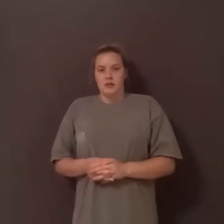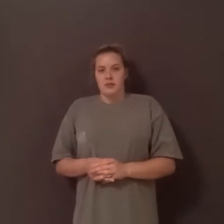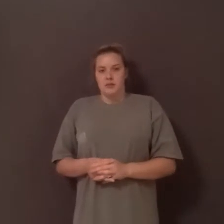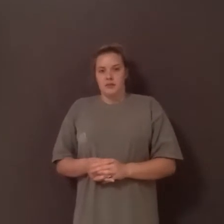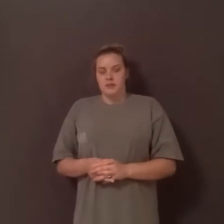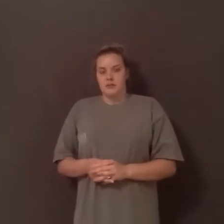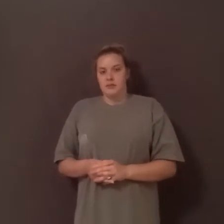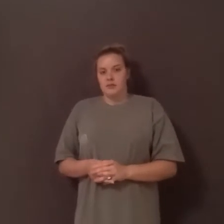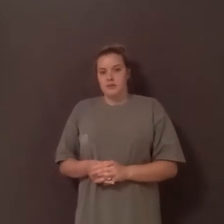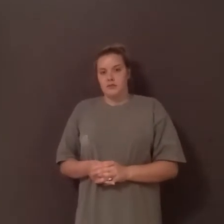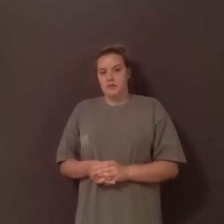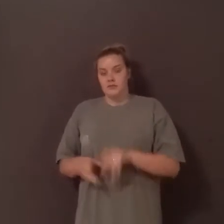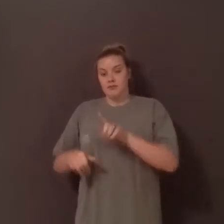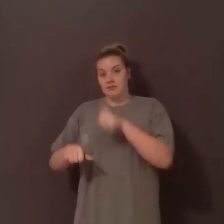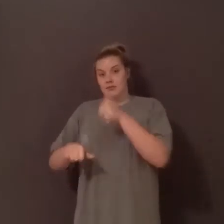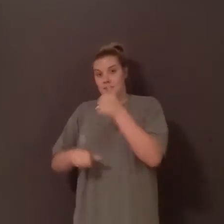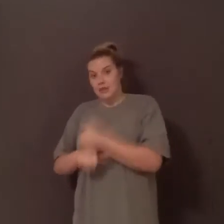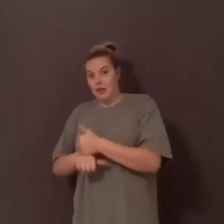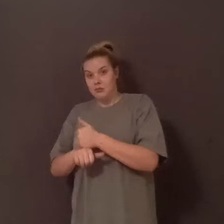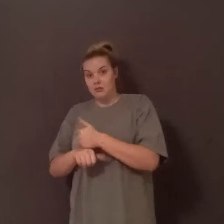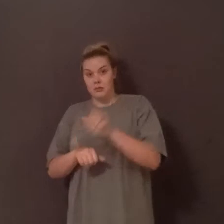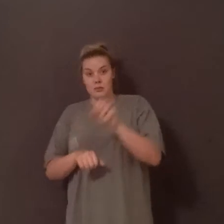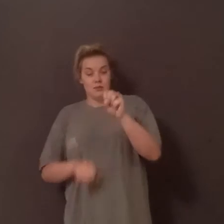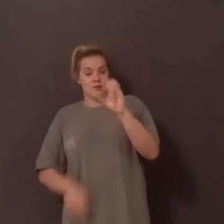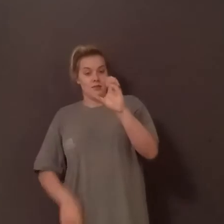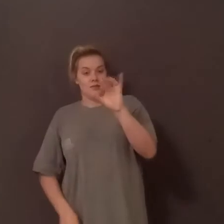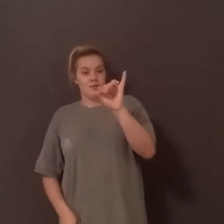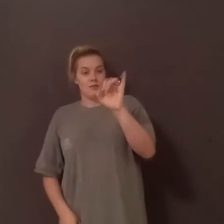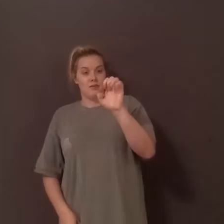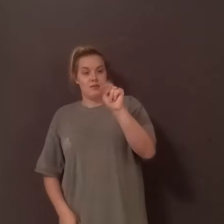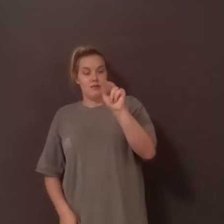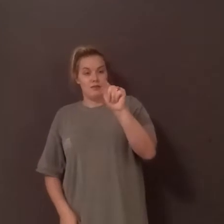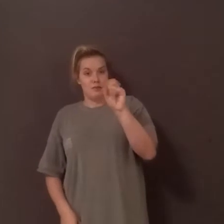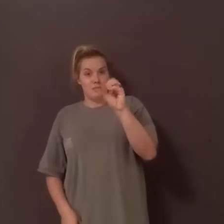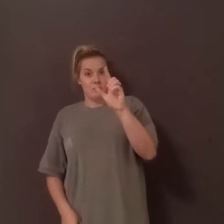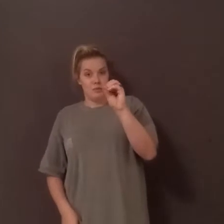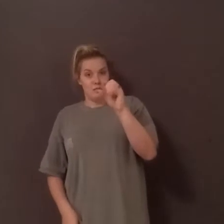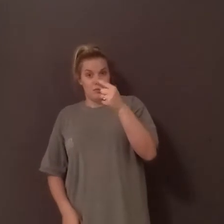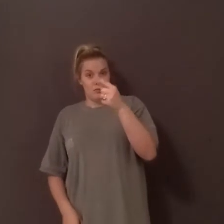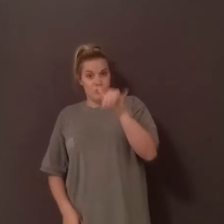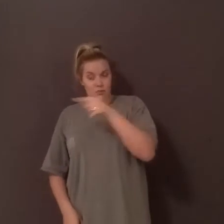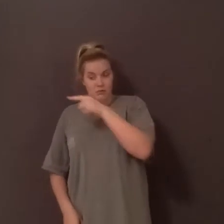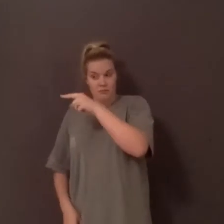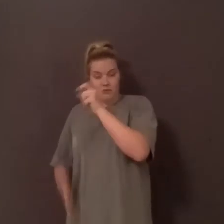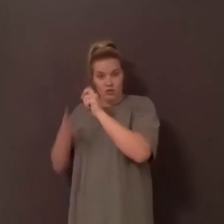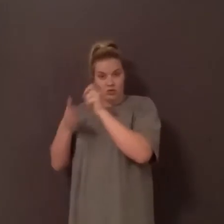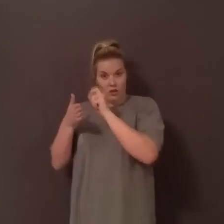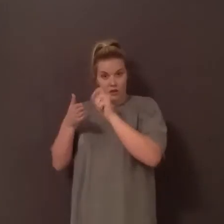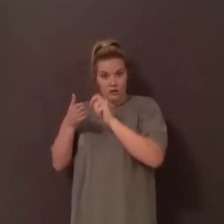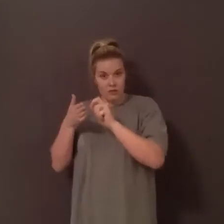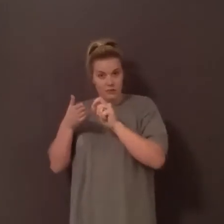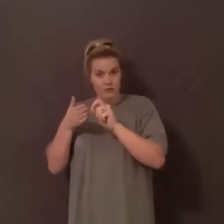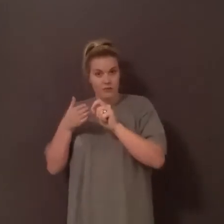The founder of Scientology, L. Ron Hubbard, was a writer of pulp fiction, and in 1950 he published a self-help book